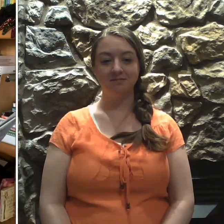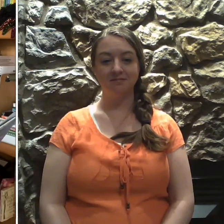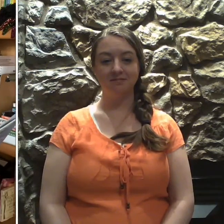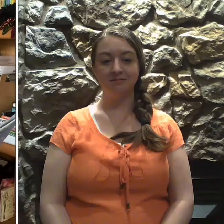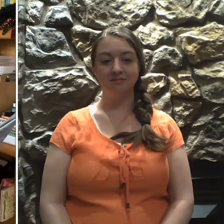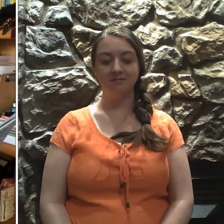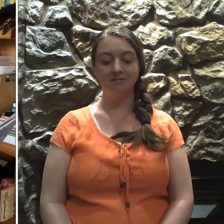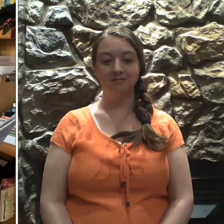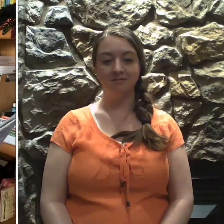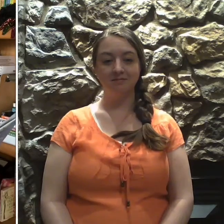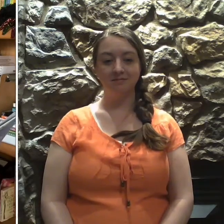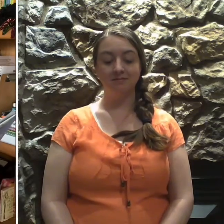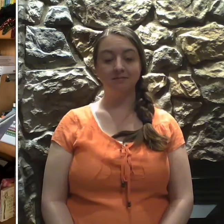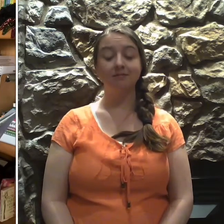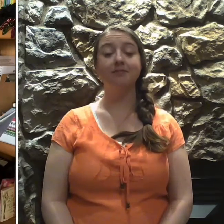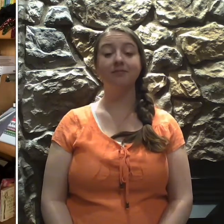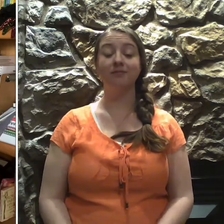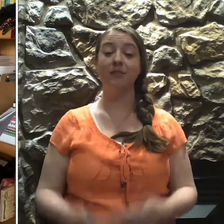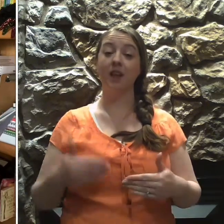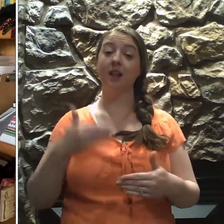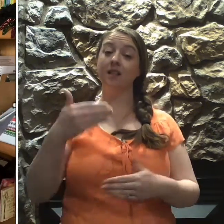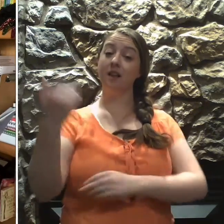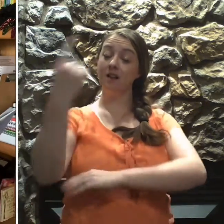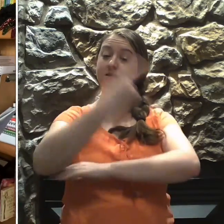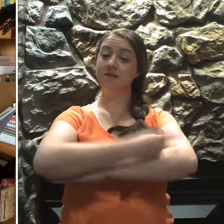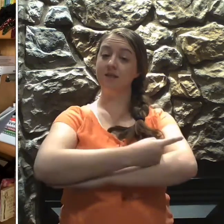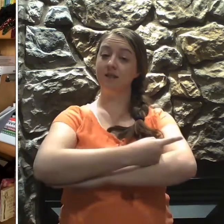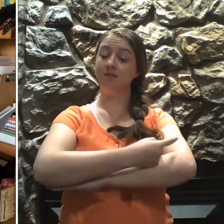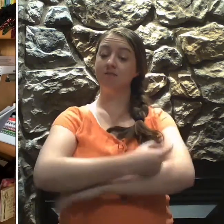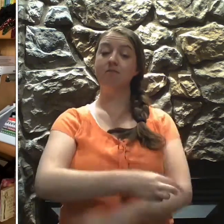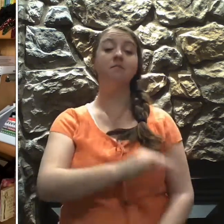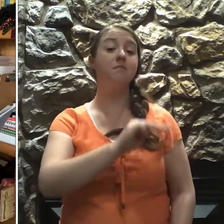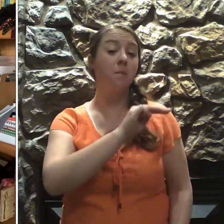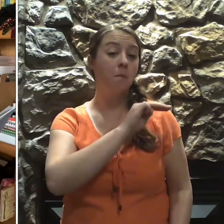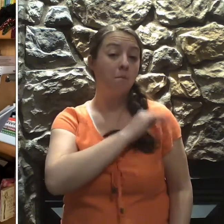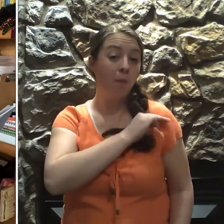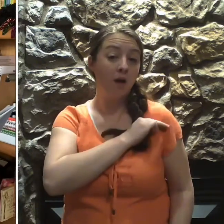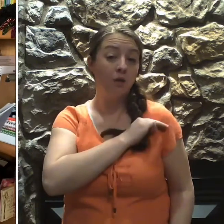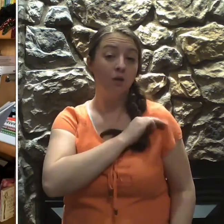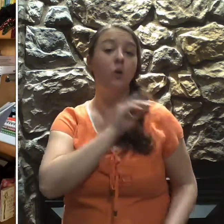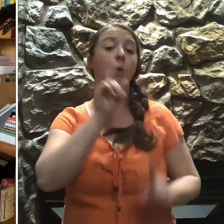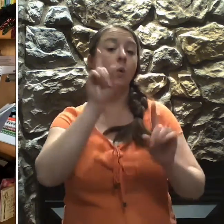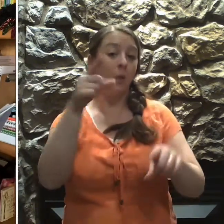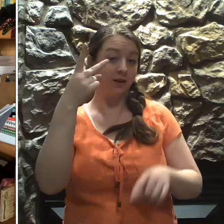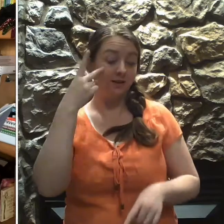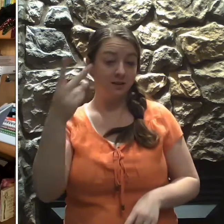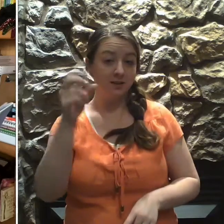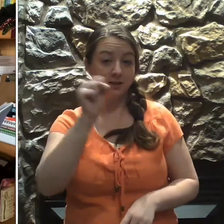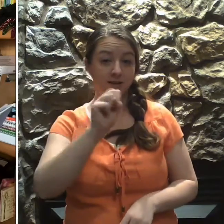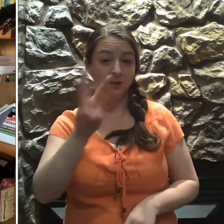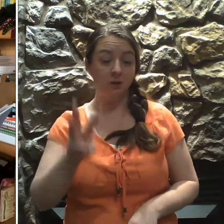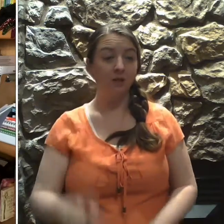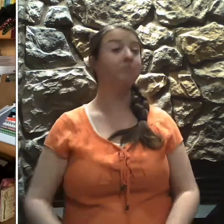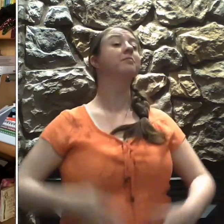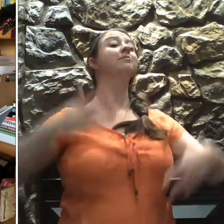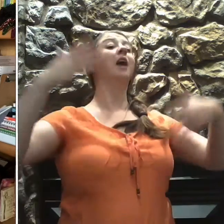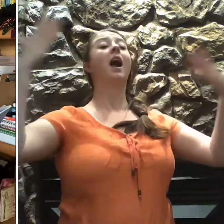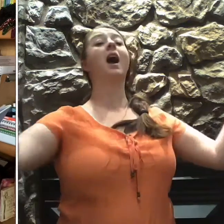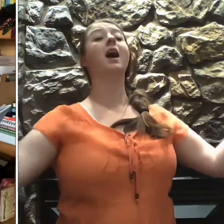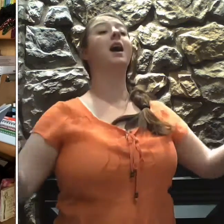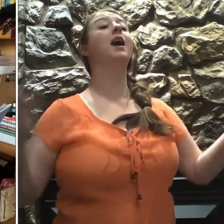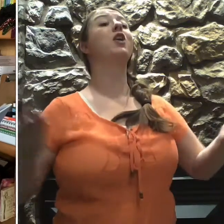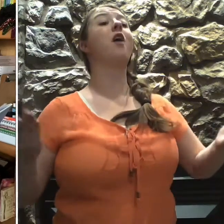The next day, Michael went to see Stillwater. "Here I am," Stillwater called from the